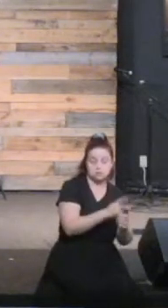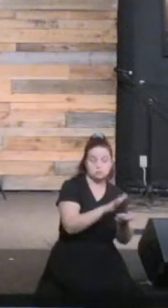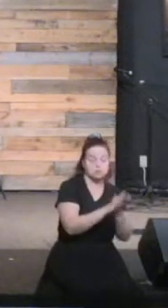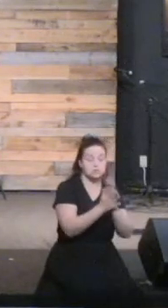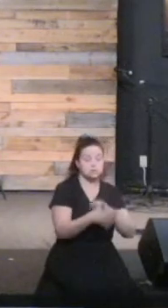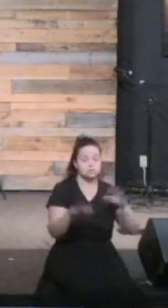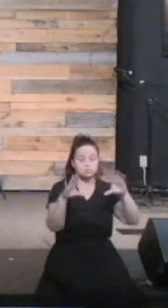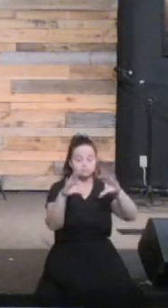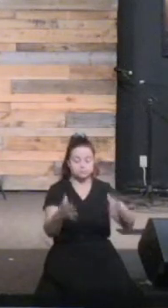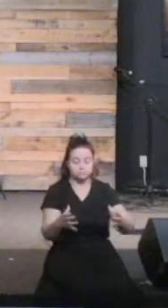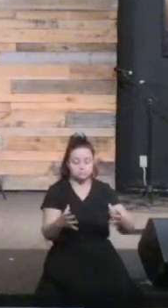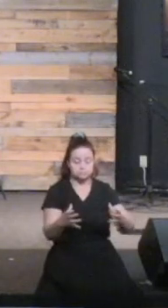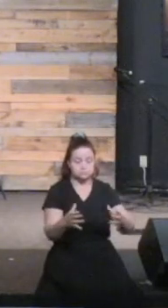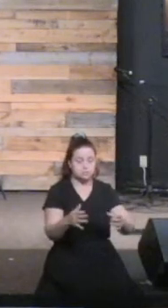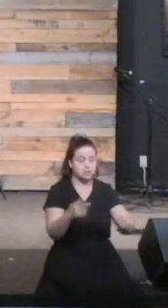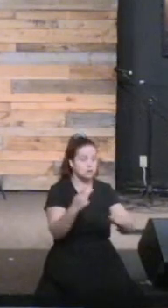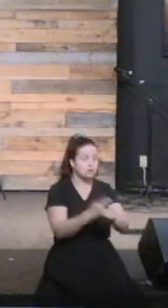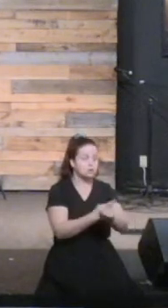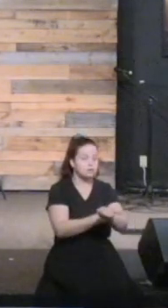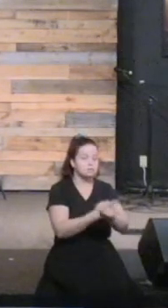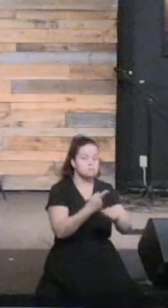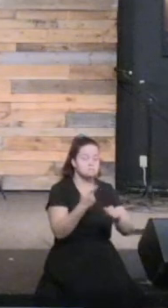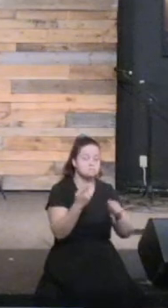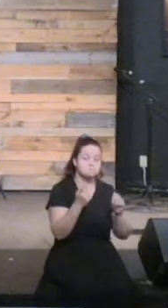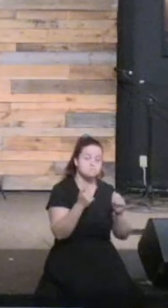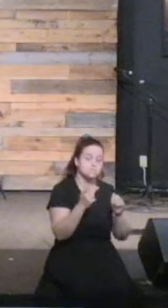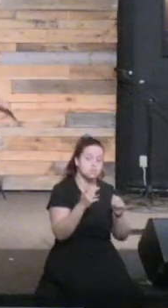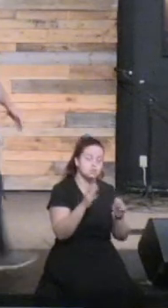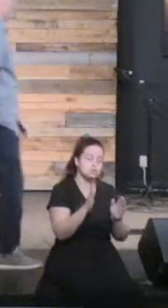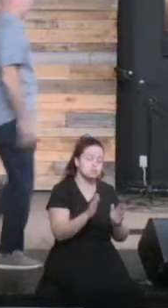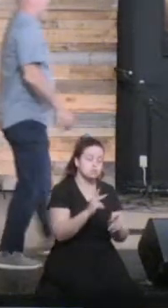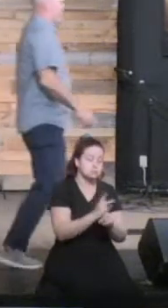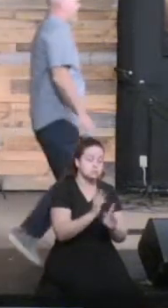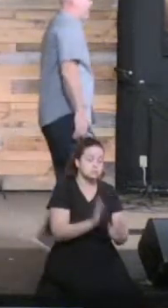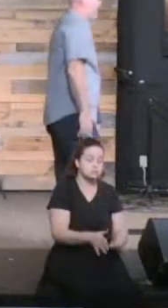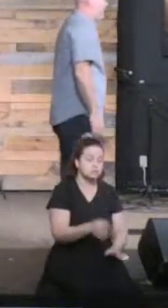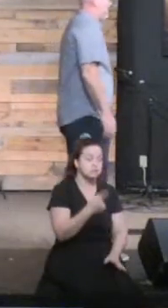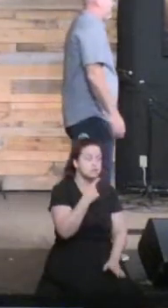that lamb left that lamb goes